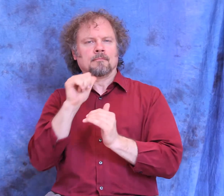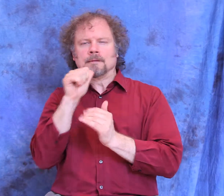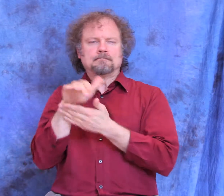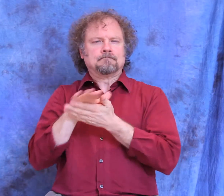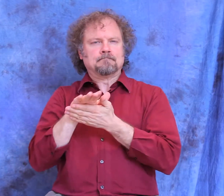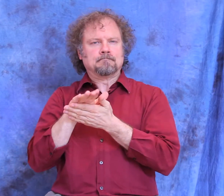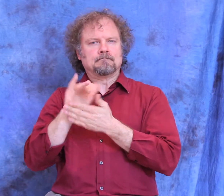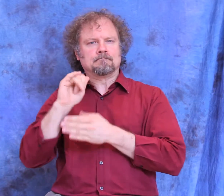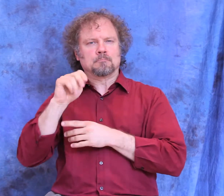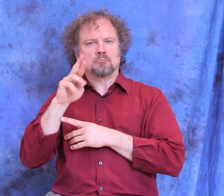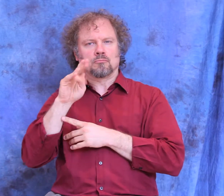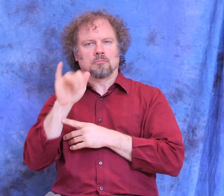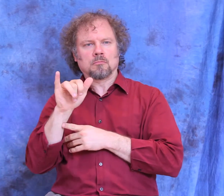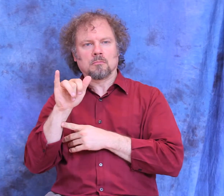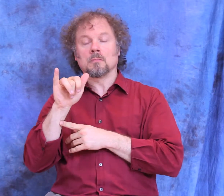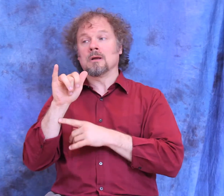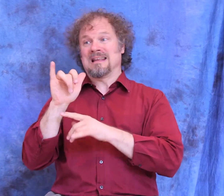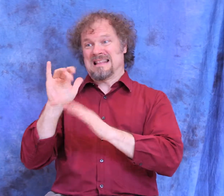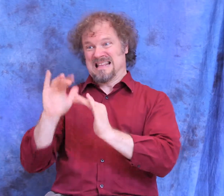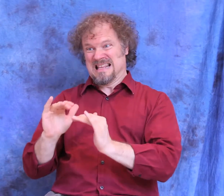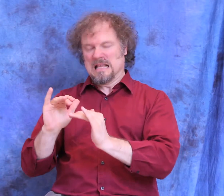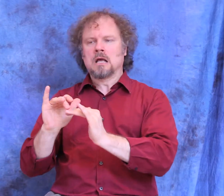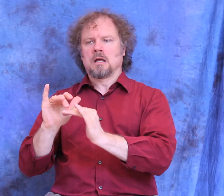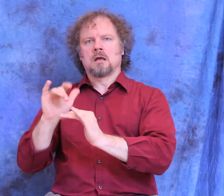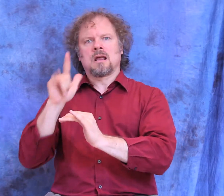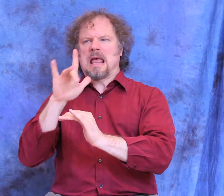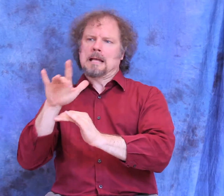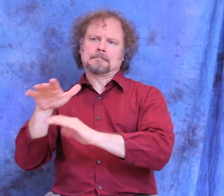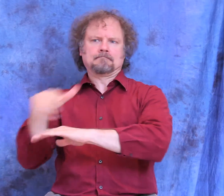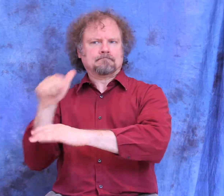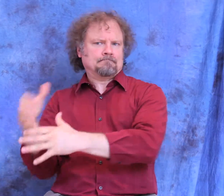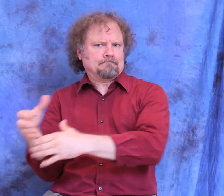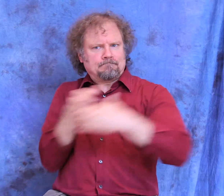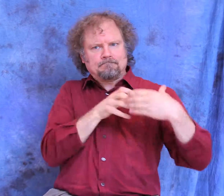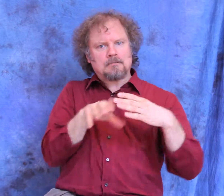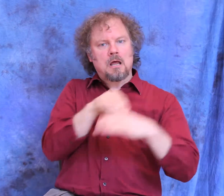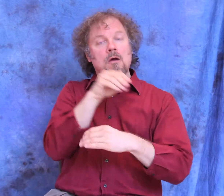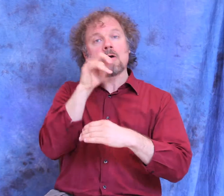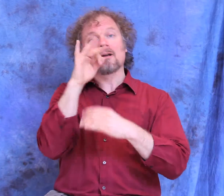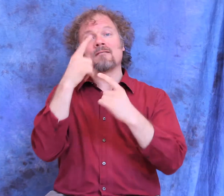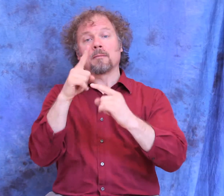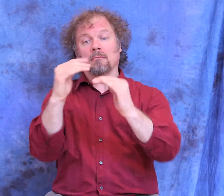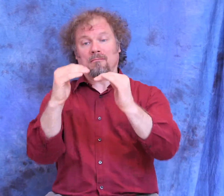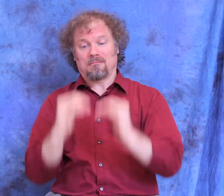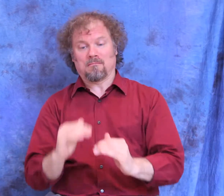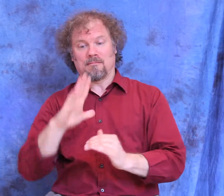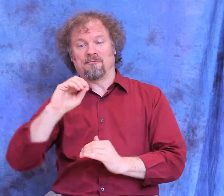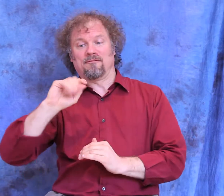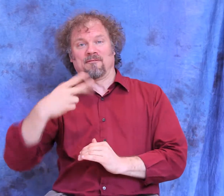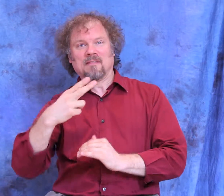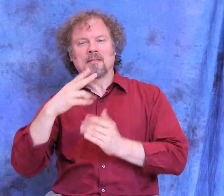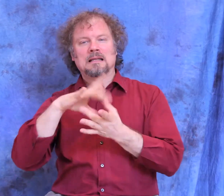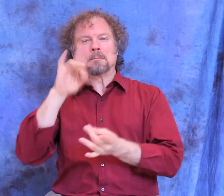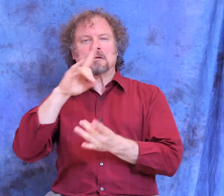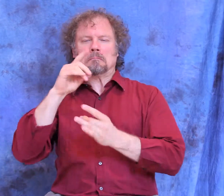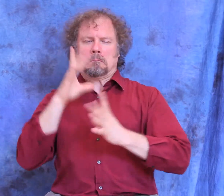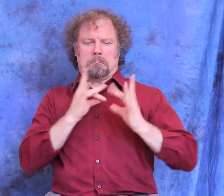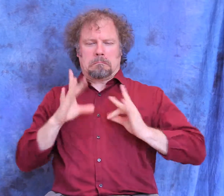of Egypt right then, because if we had descended to the 50th level of spiritual contamination, we would have been